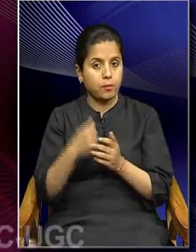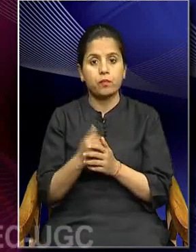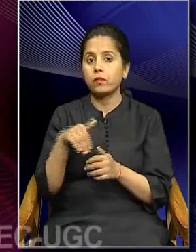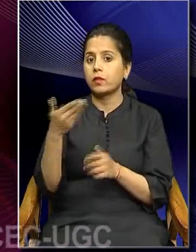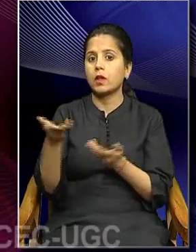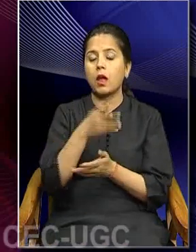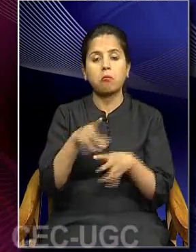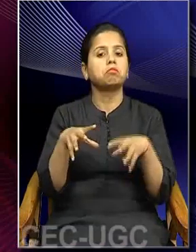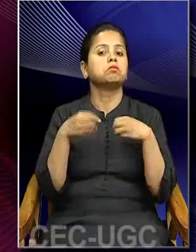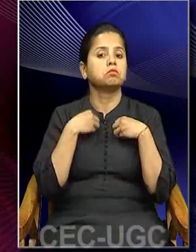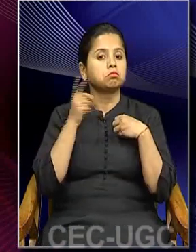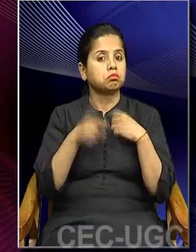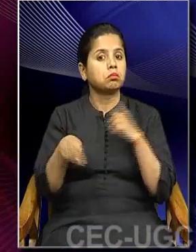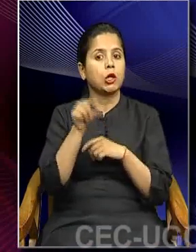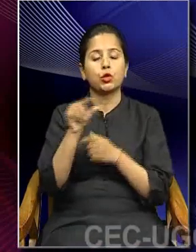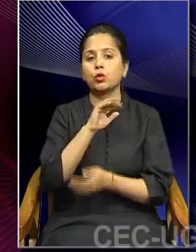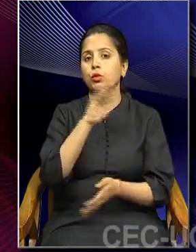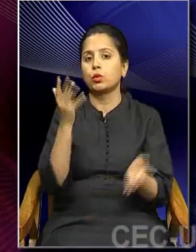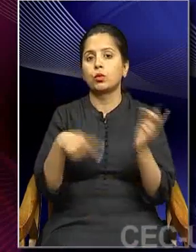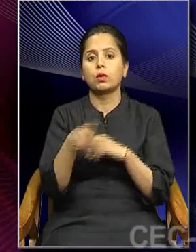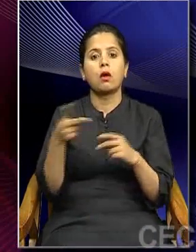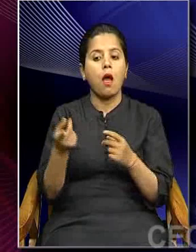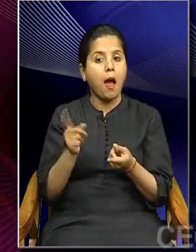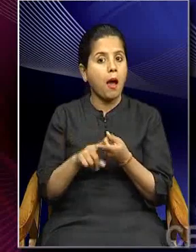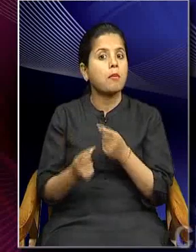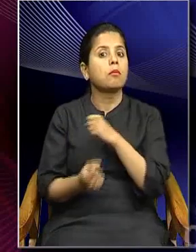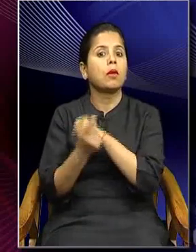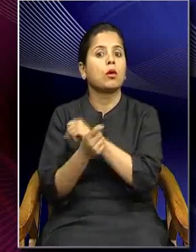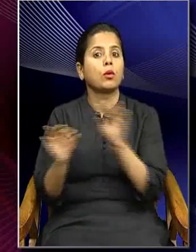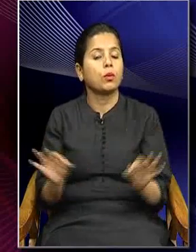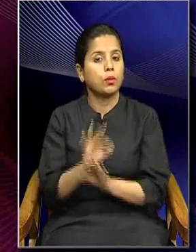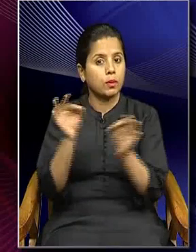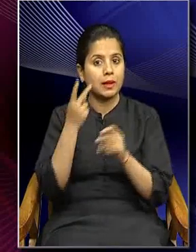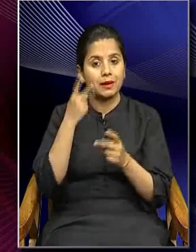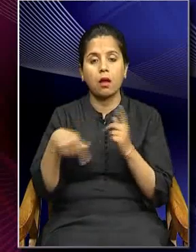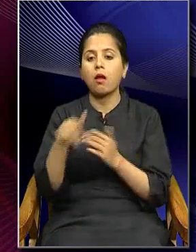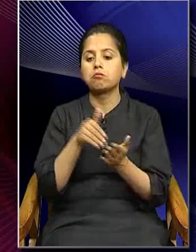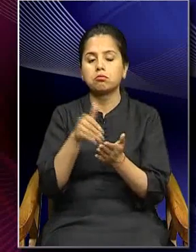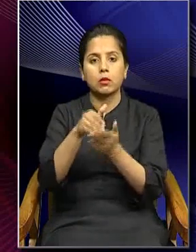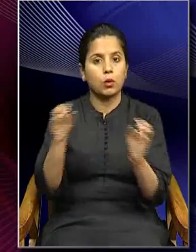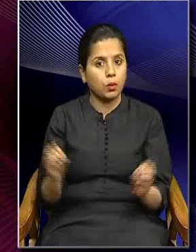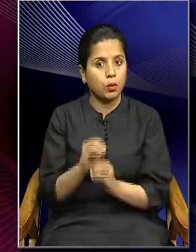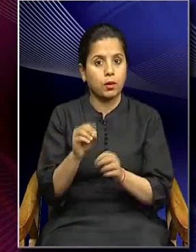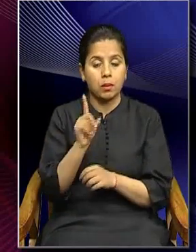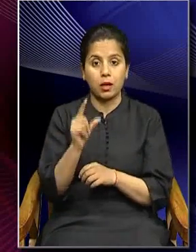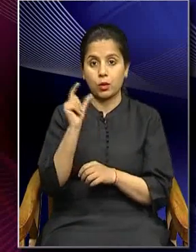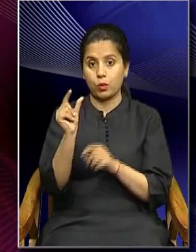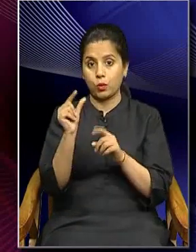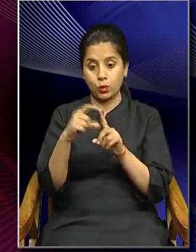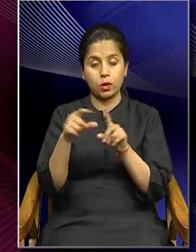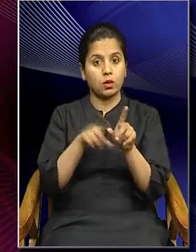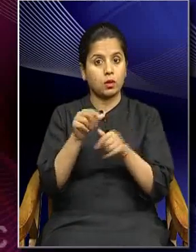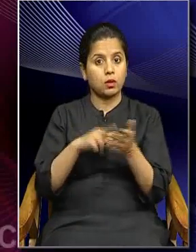have to admit that a universal is non-occurrent when there are no instances. But Udayana, who is